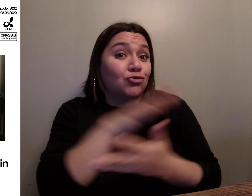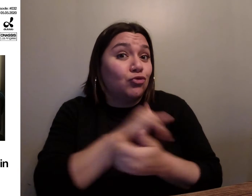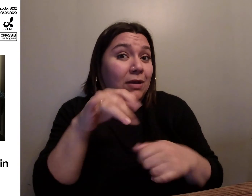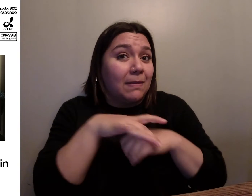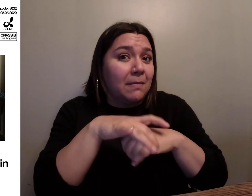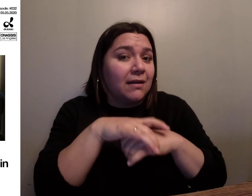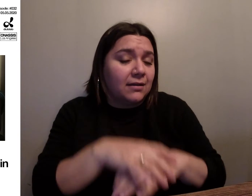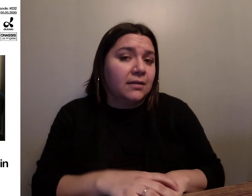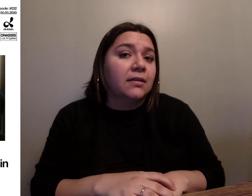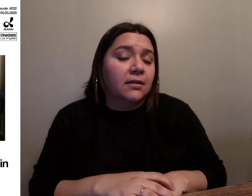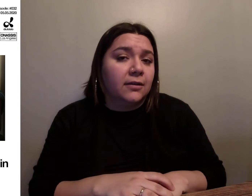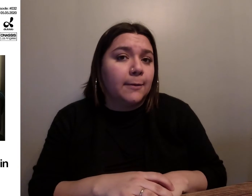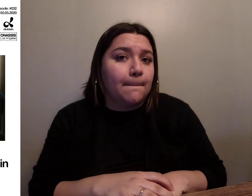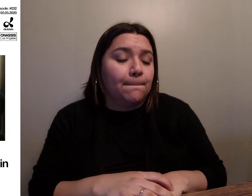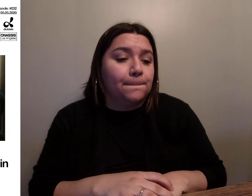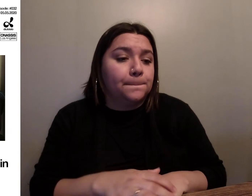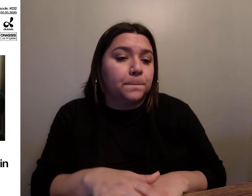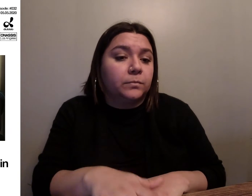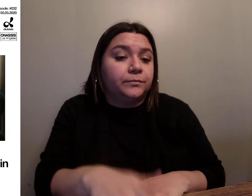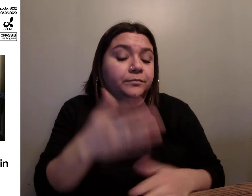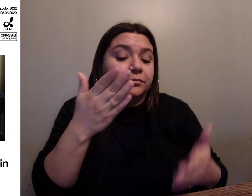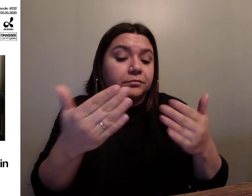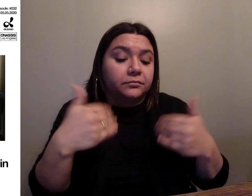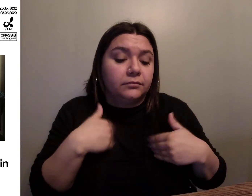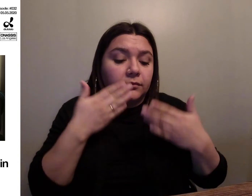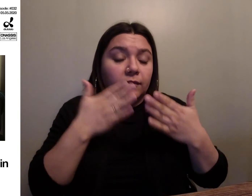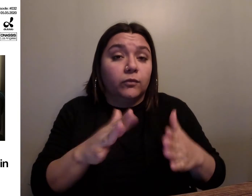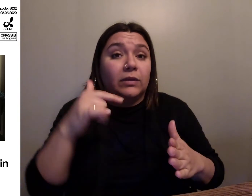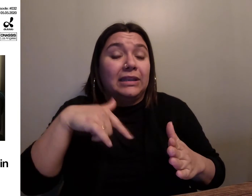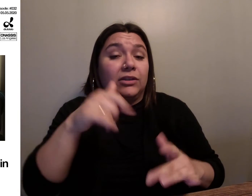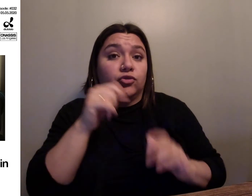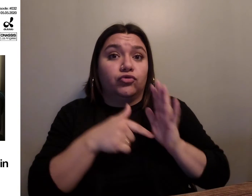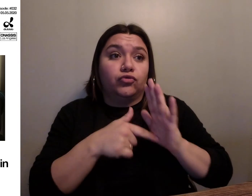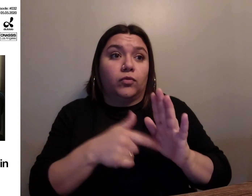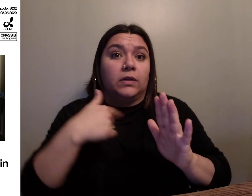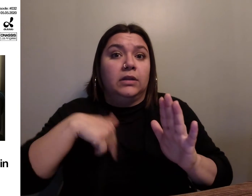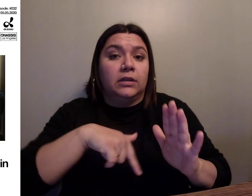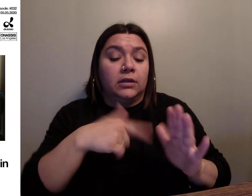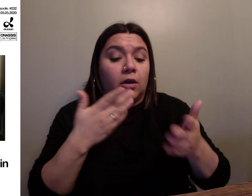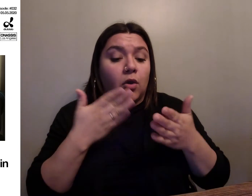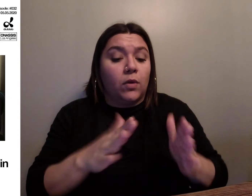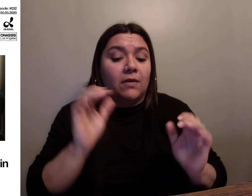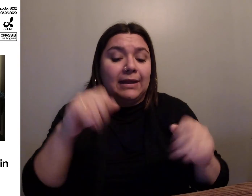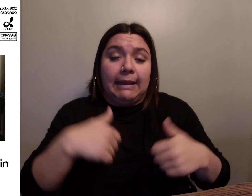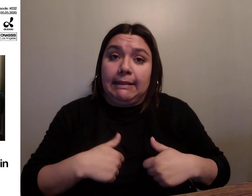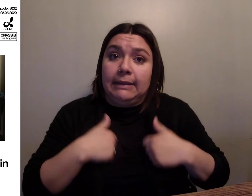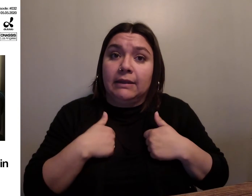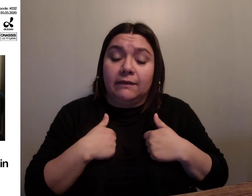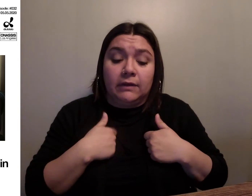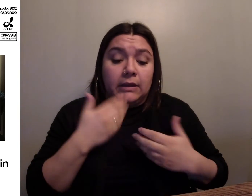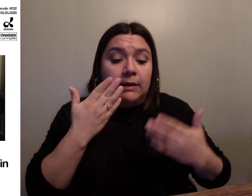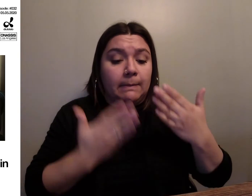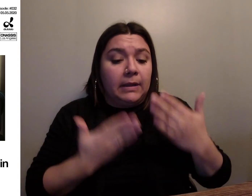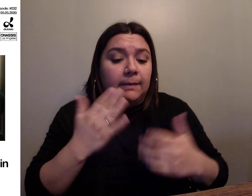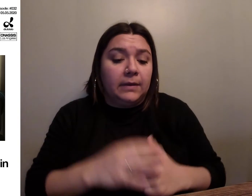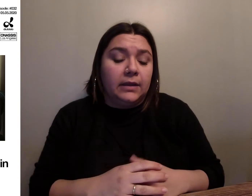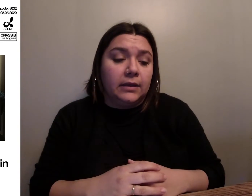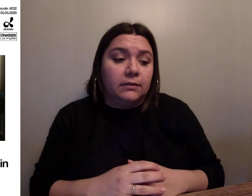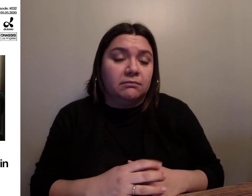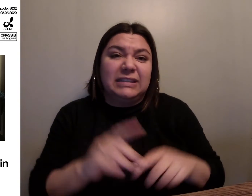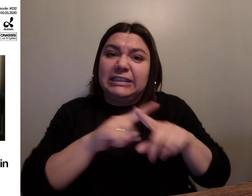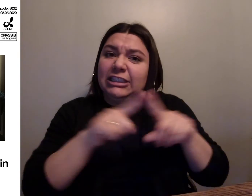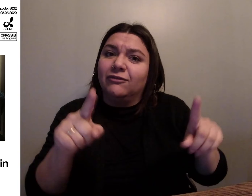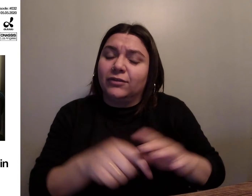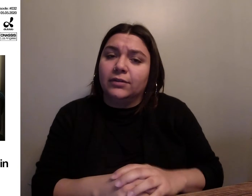that might be different. And there's this wonderful line in The Storyteller, an extraordinary essay by